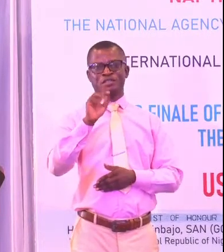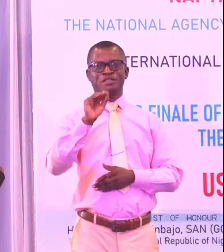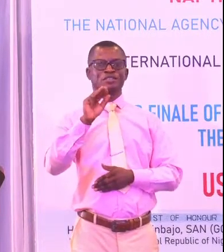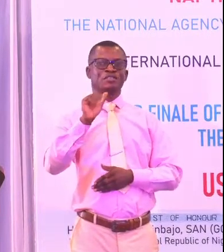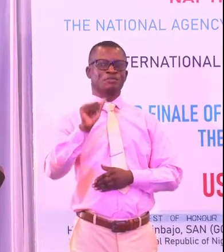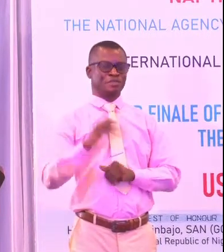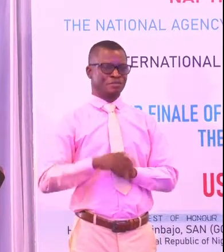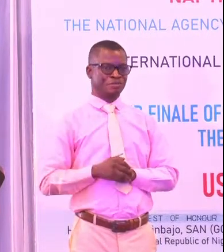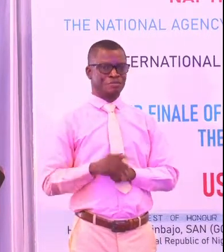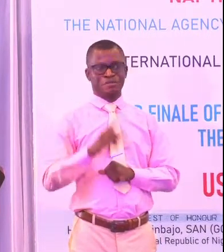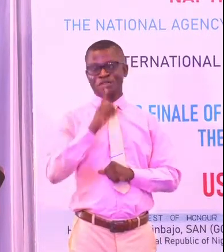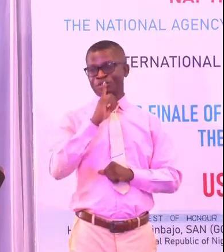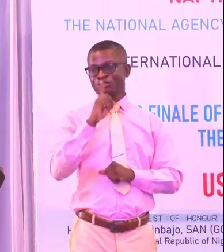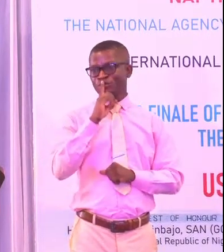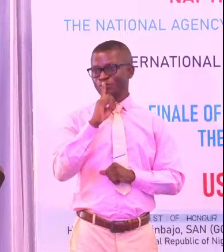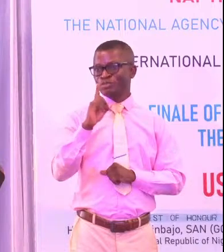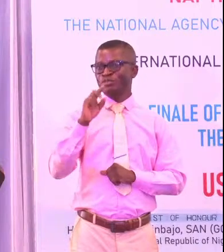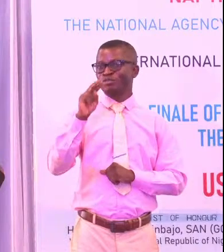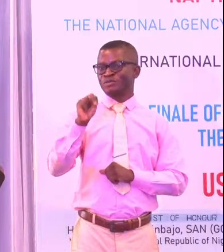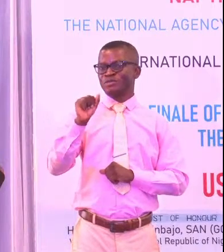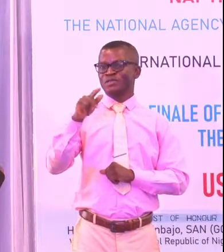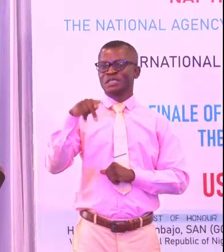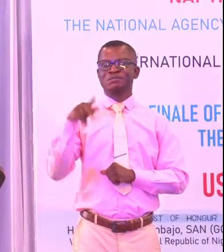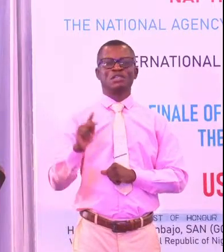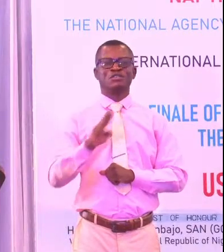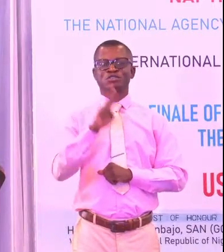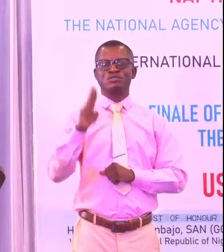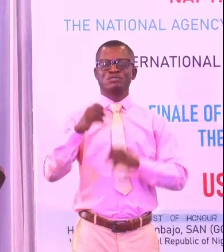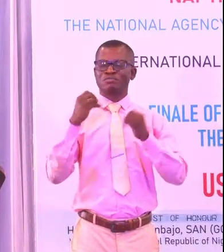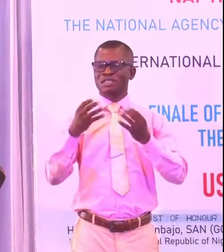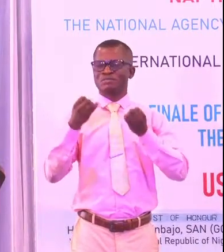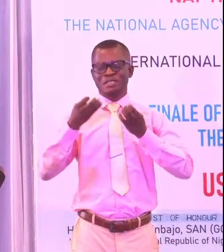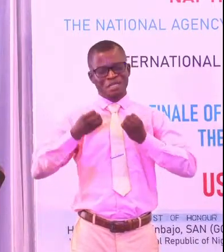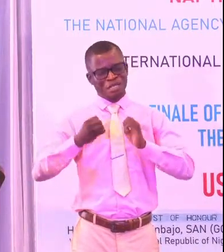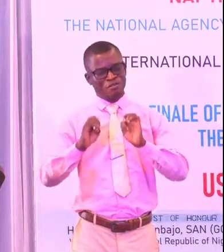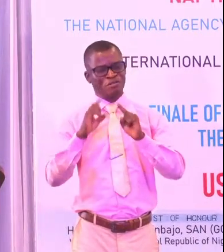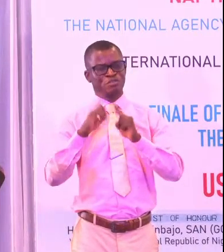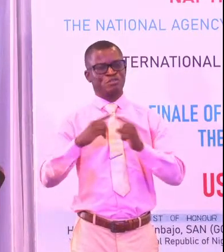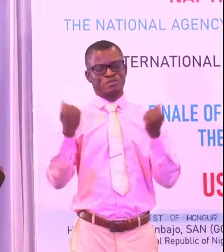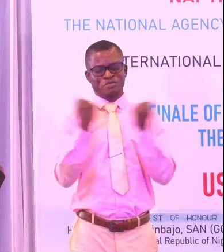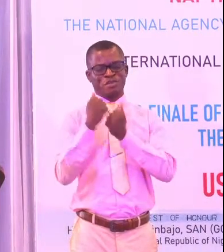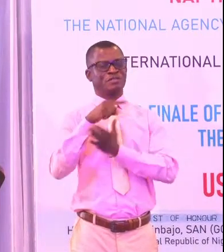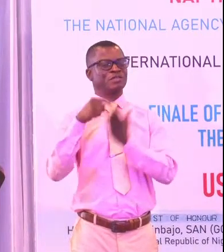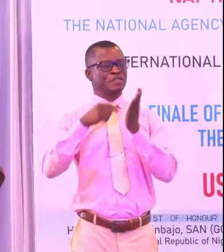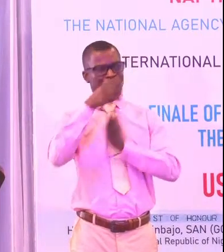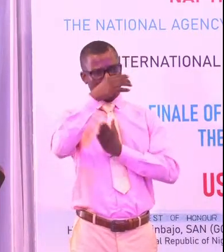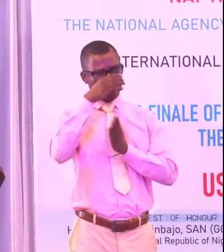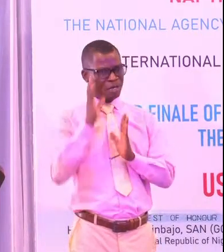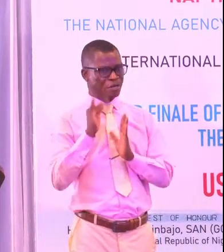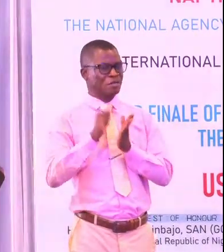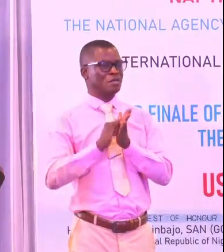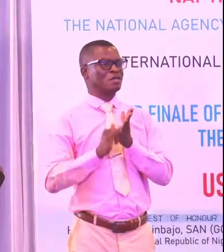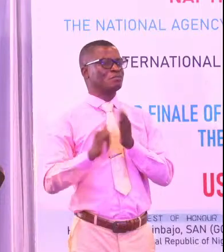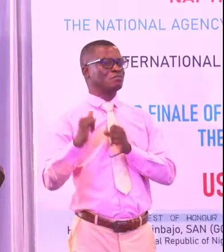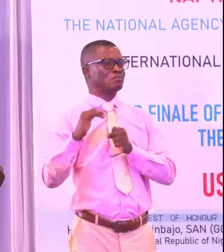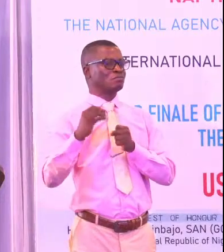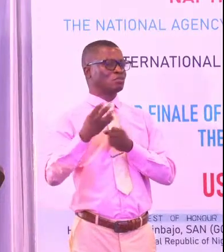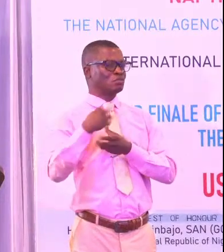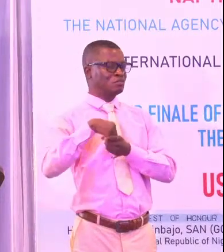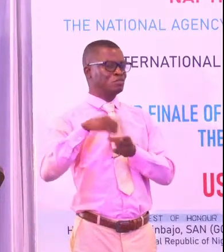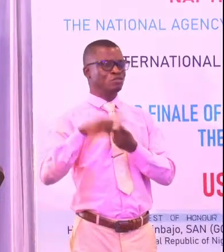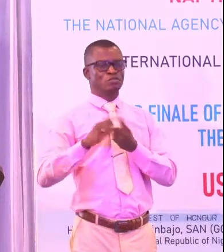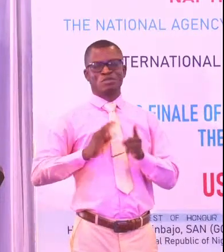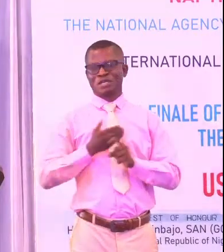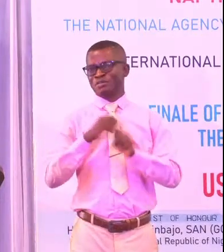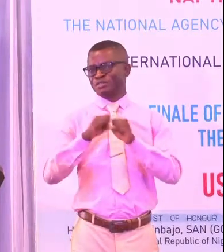that NAPTIP has invested enormous resources in fighting this menace eating into our society, particularly